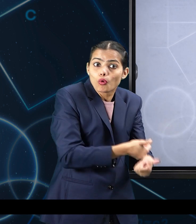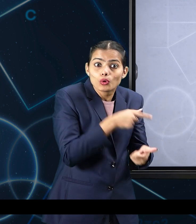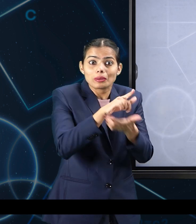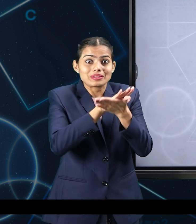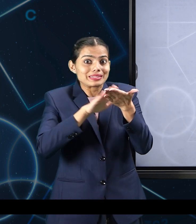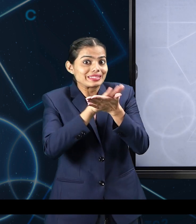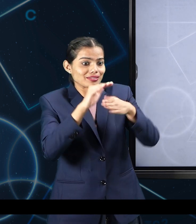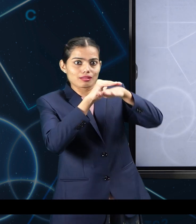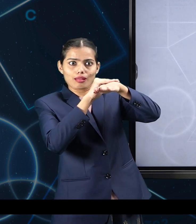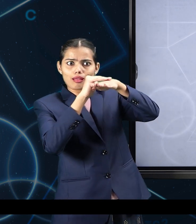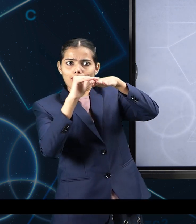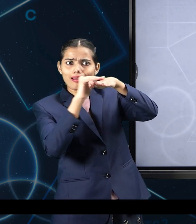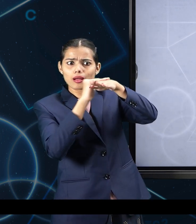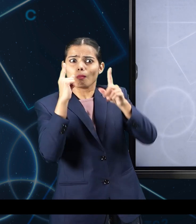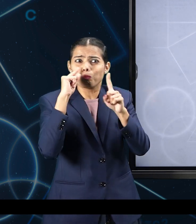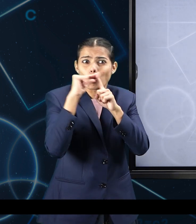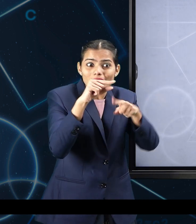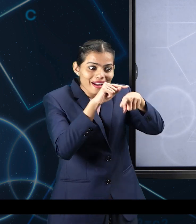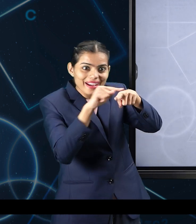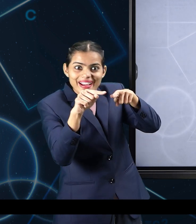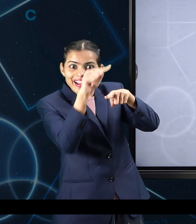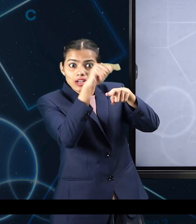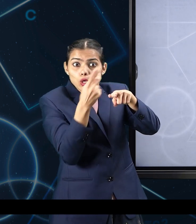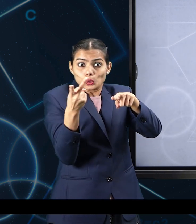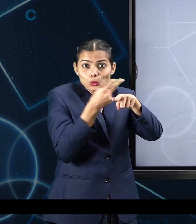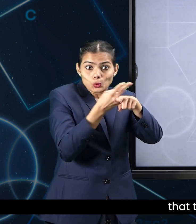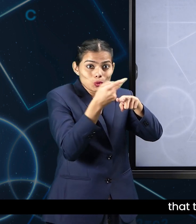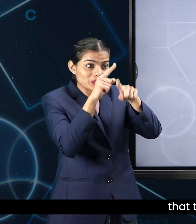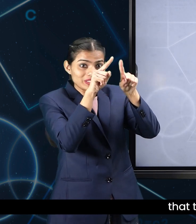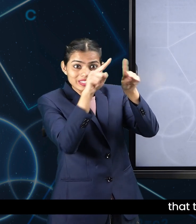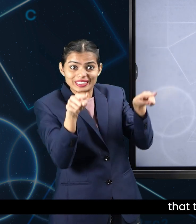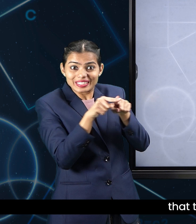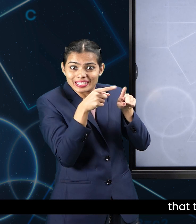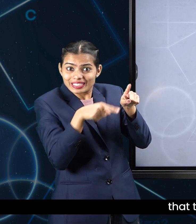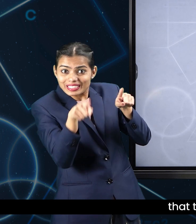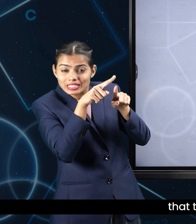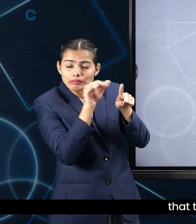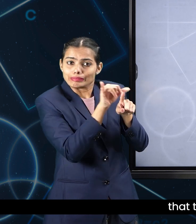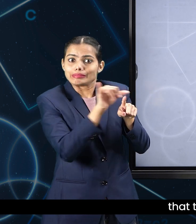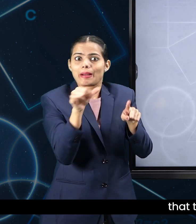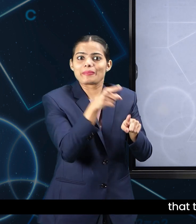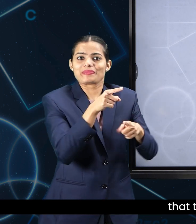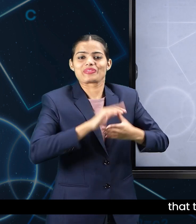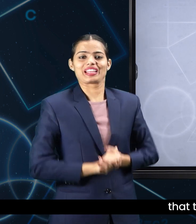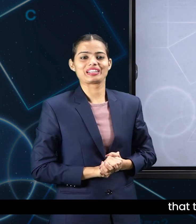The following criteria are sufficient to prove that the two triangles are similar.